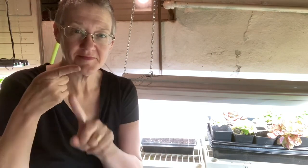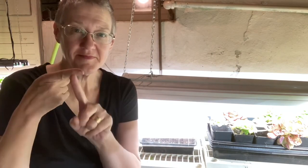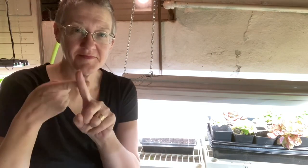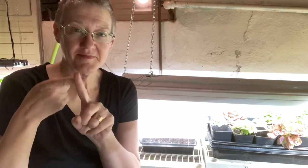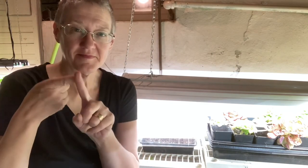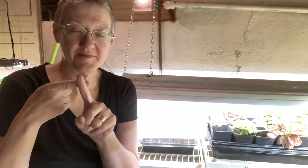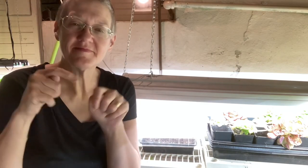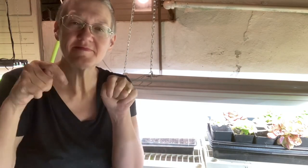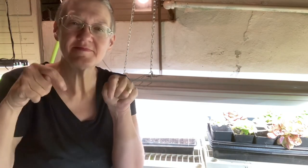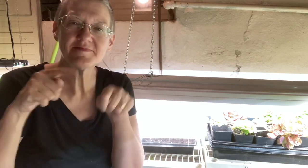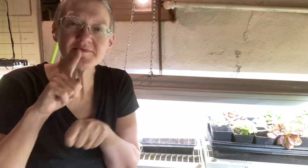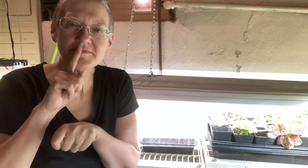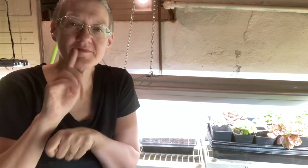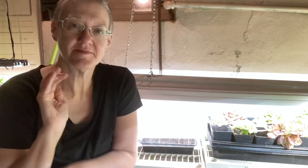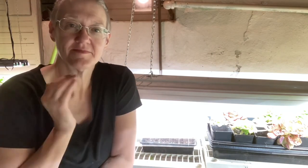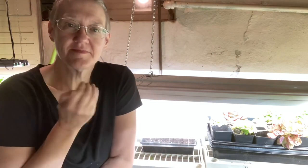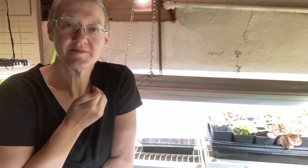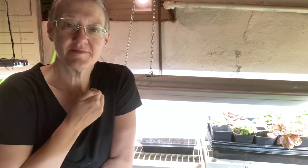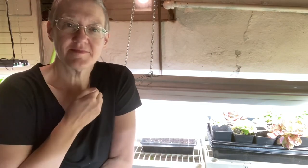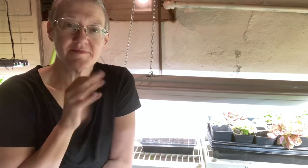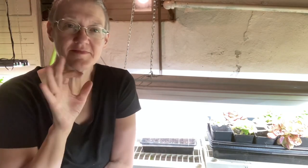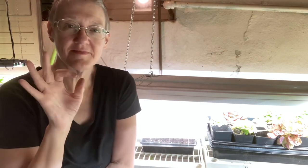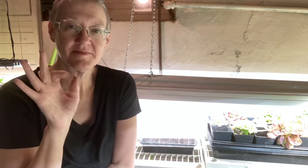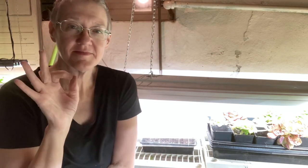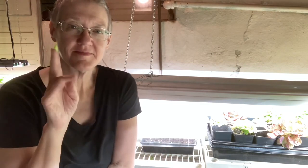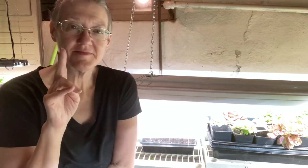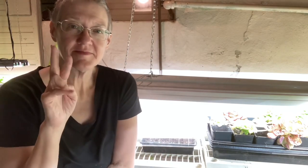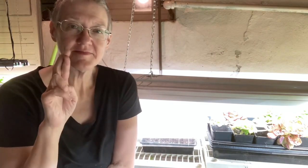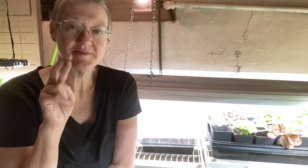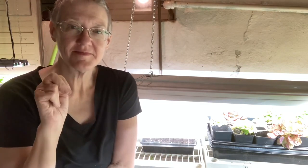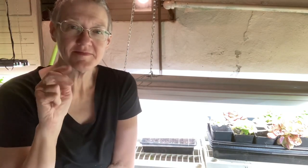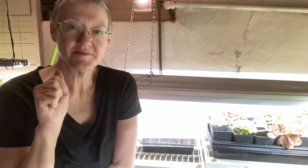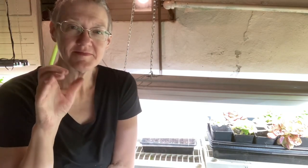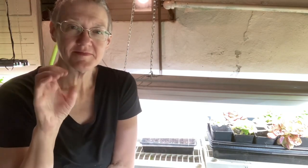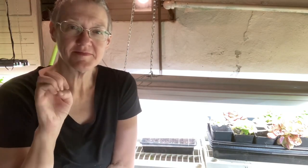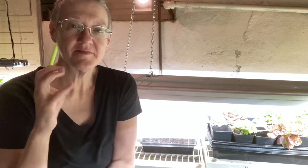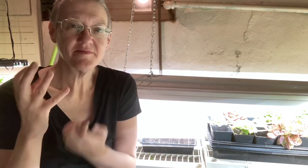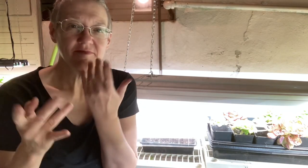is 74 degrees. This is our furnace room.